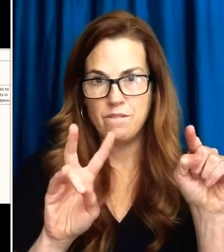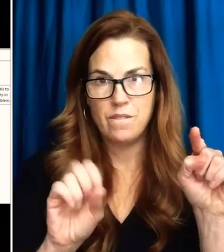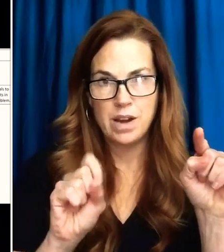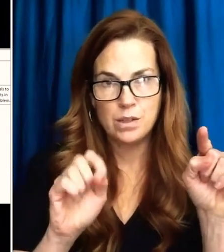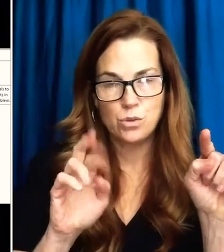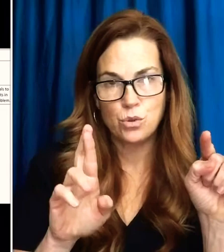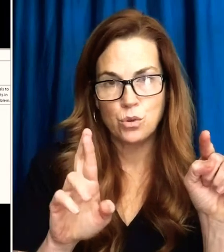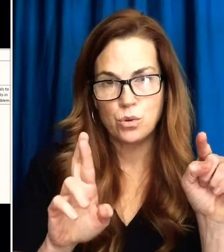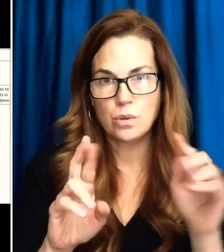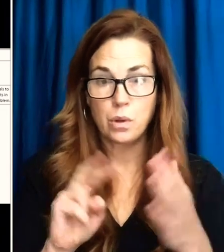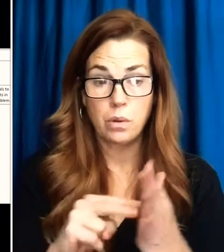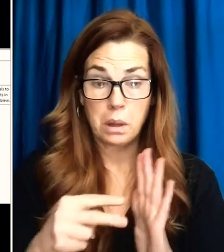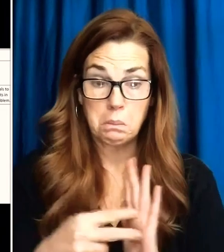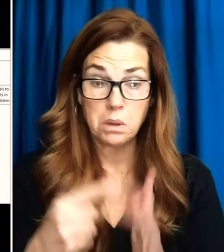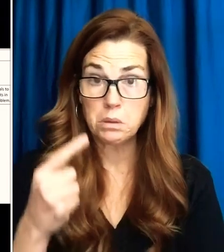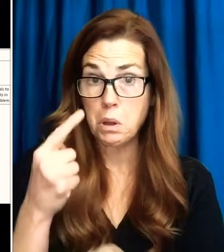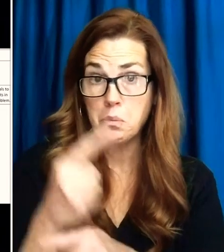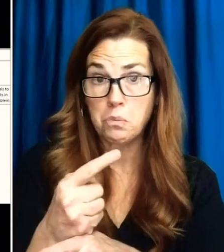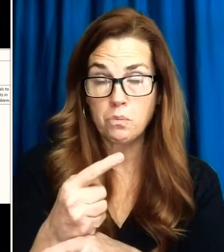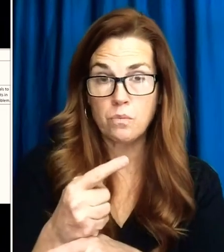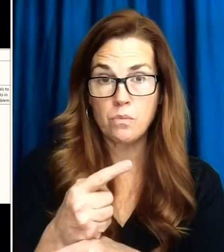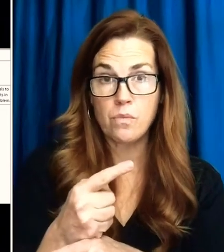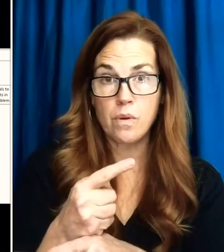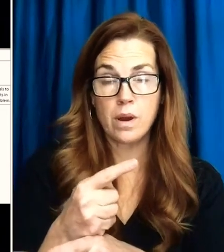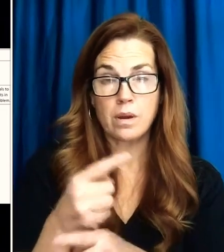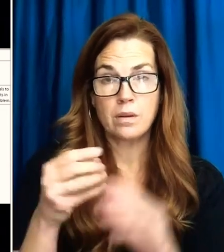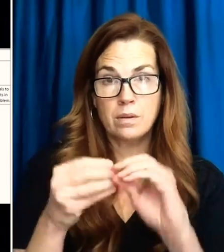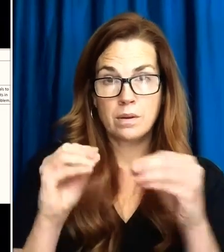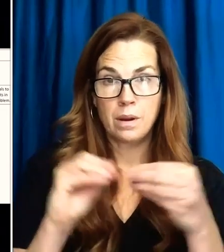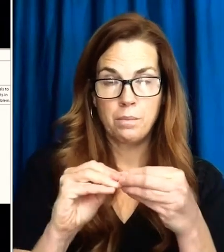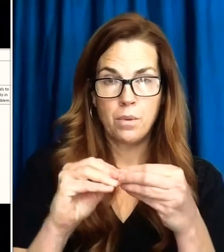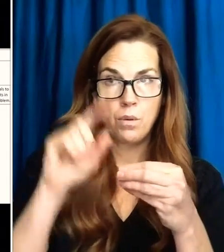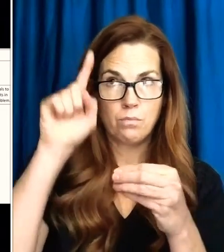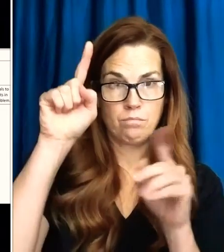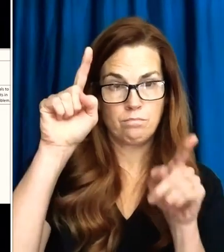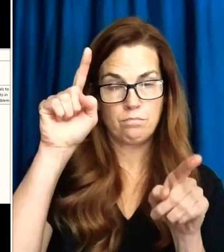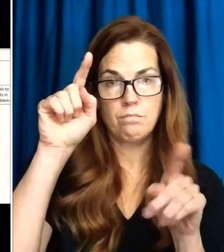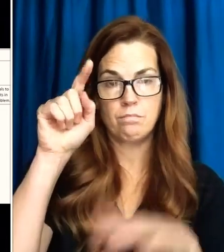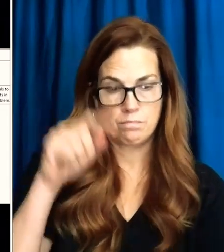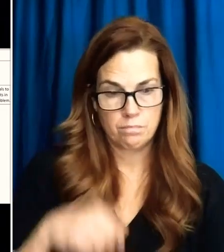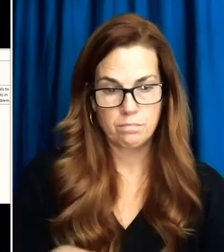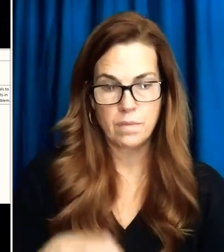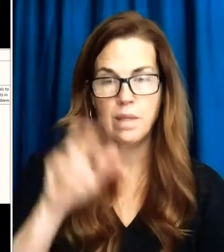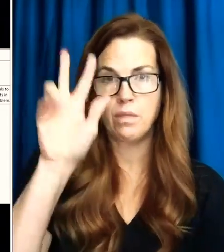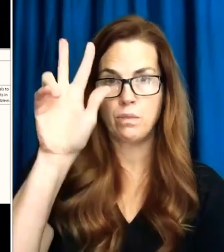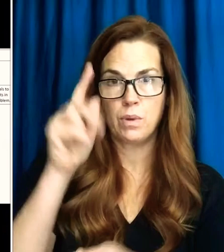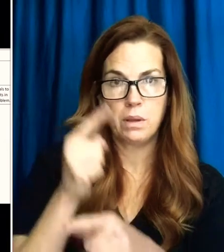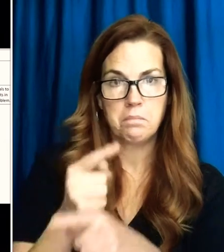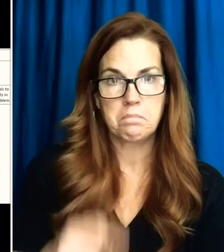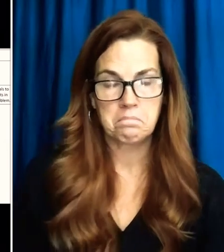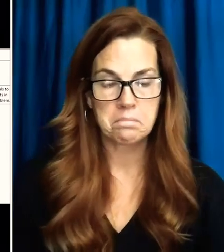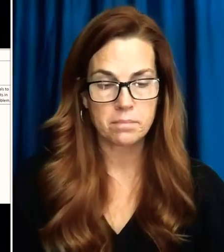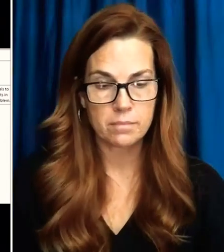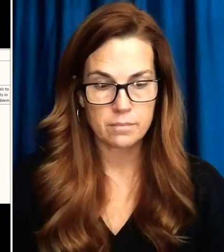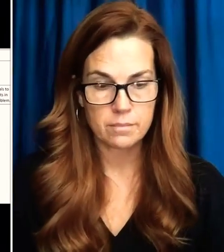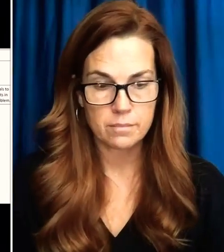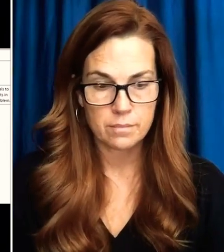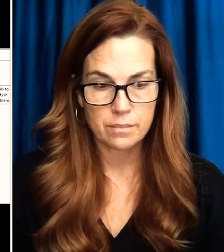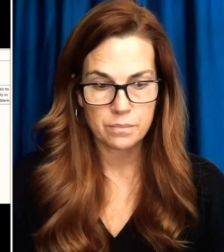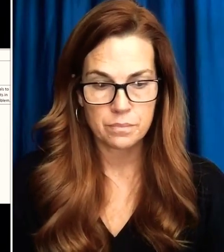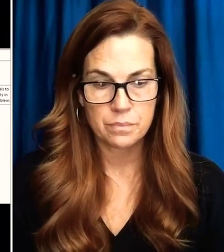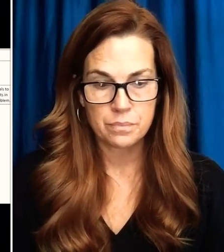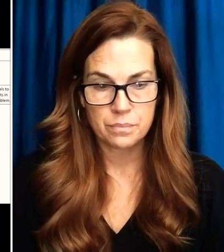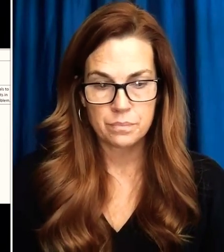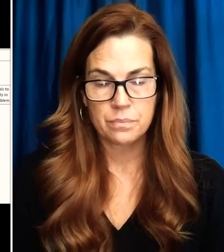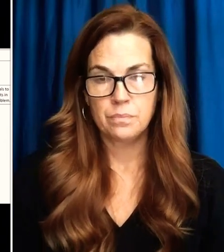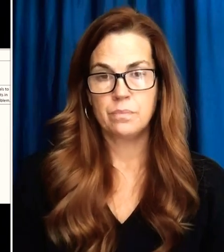of times up here, 3 times. Okay, so since there's no number in that placeholder, I'm going to add a